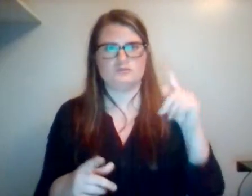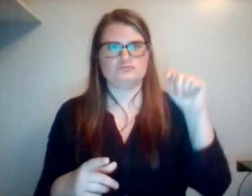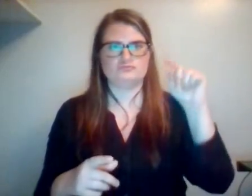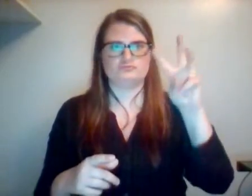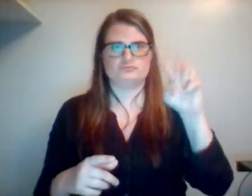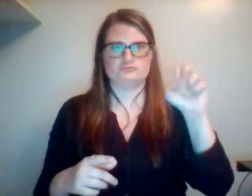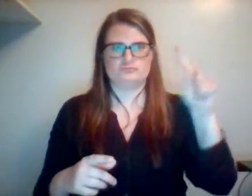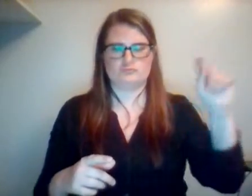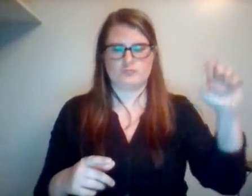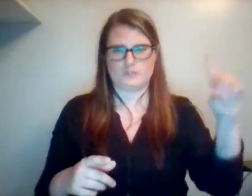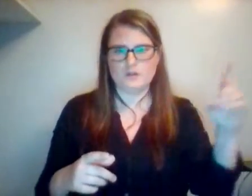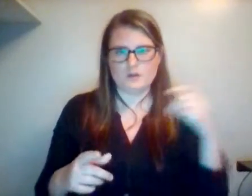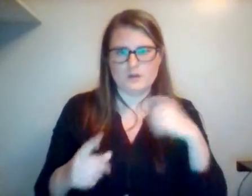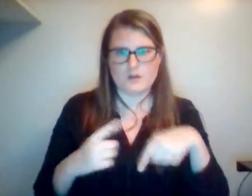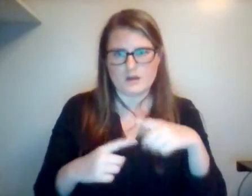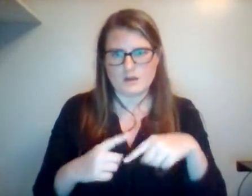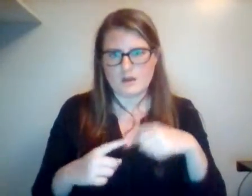there is an inordinate